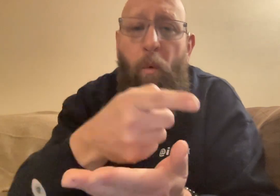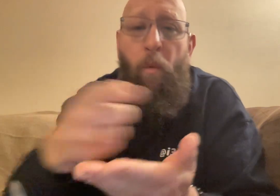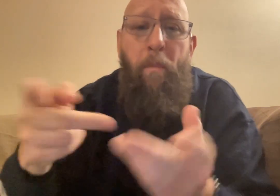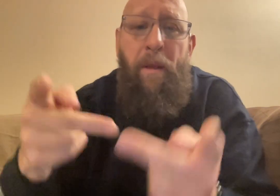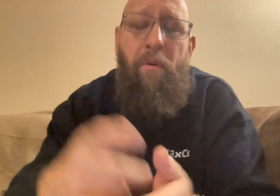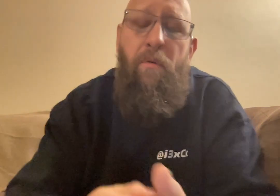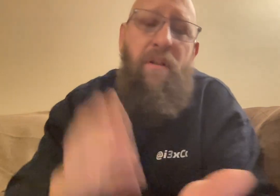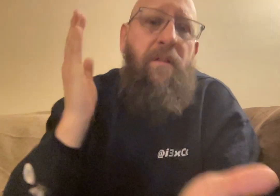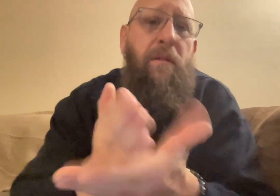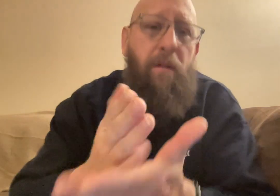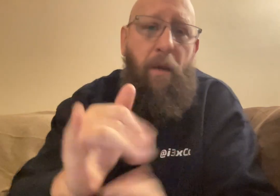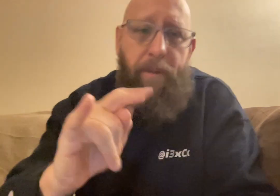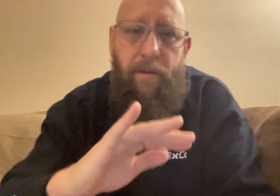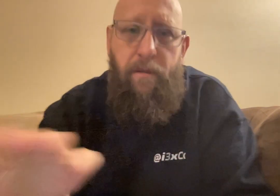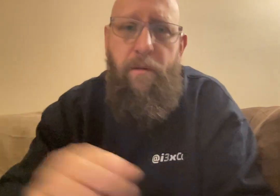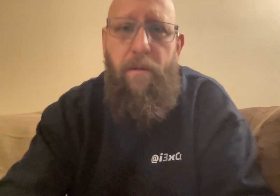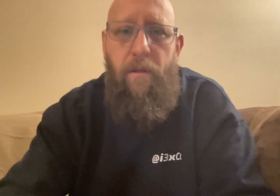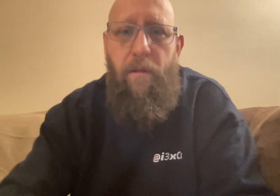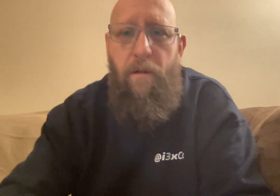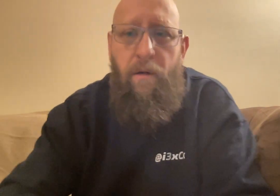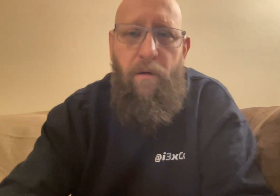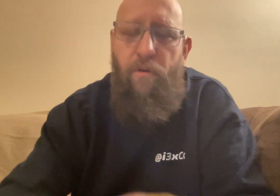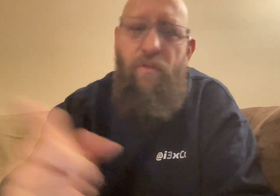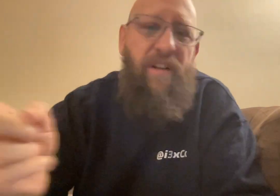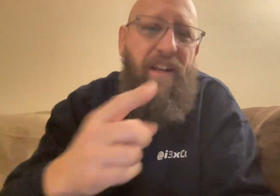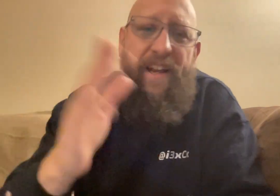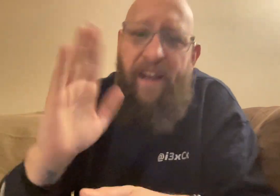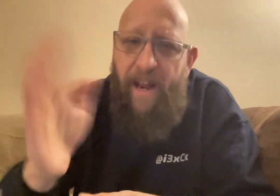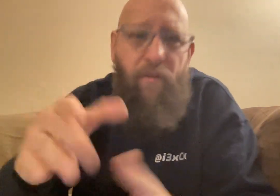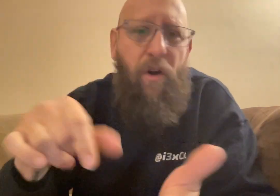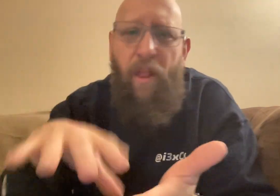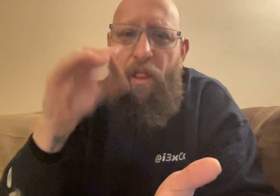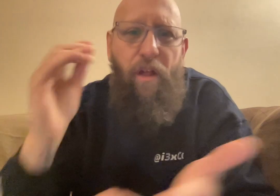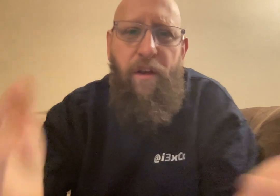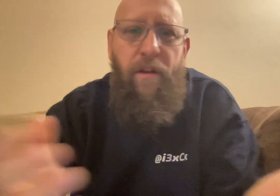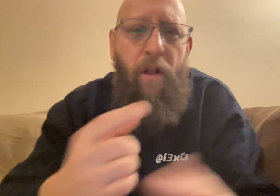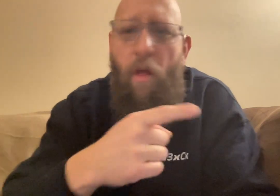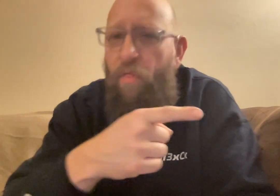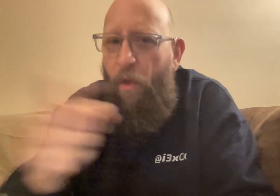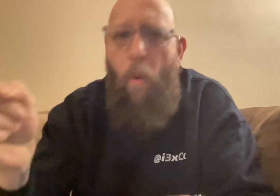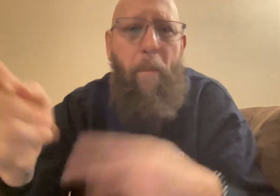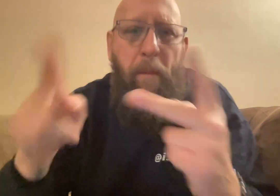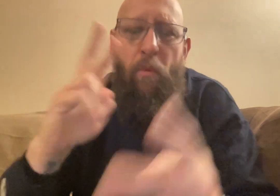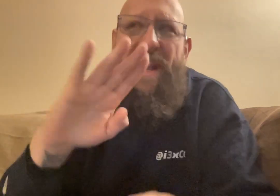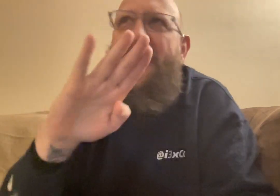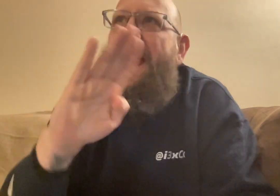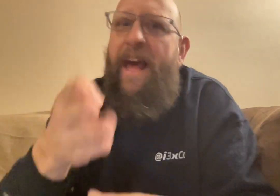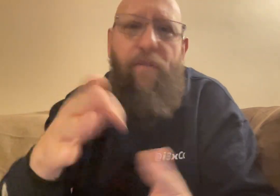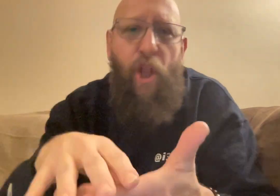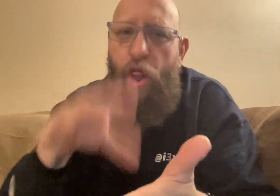those people, stop it. You're never gonna learn. Those people will never